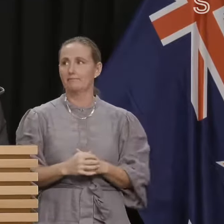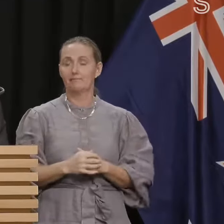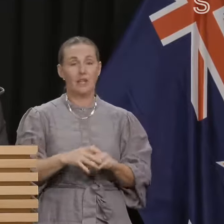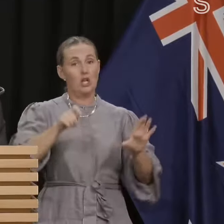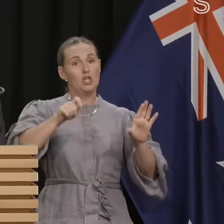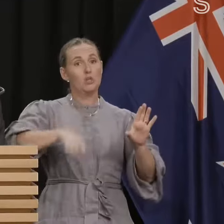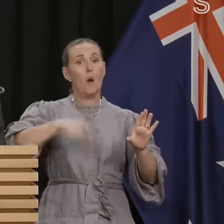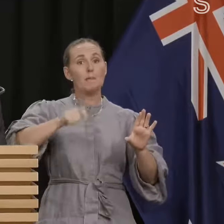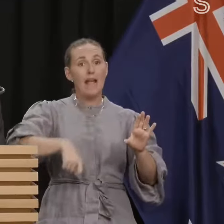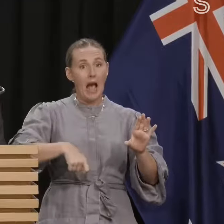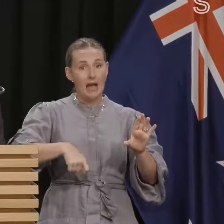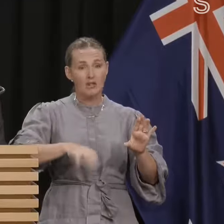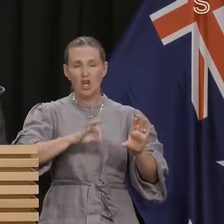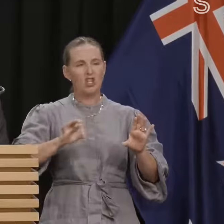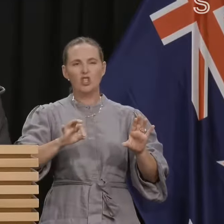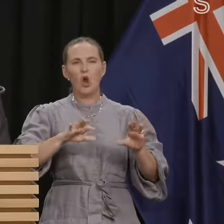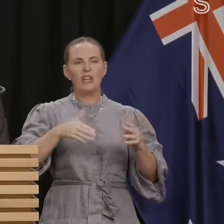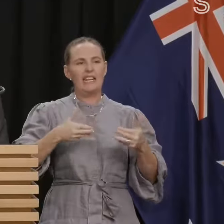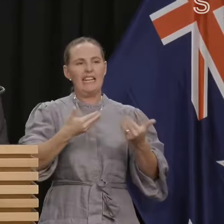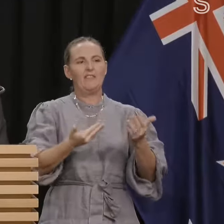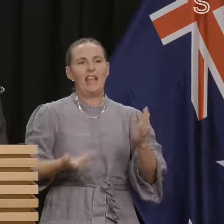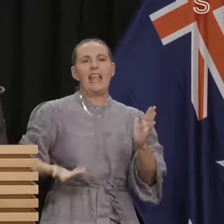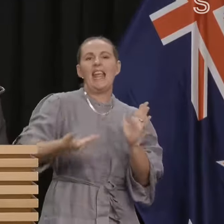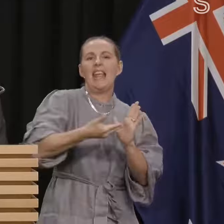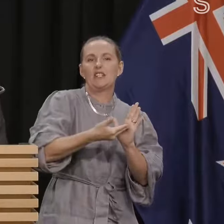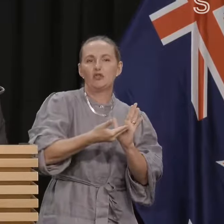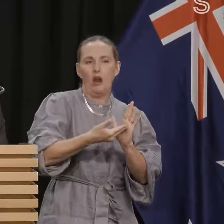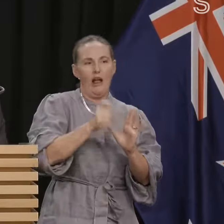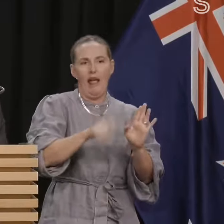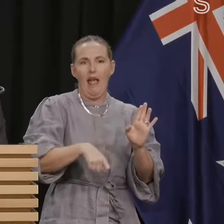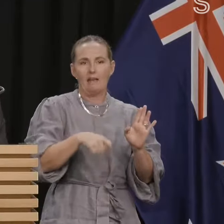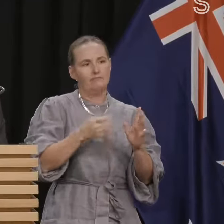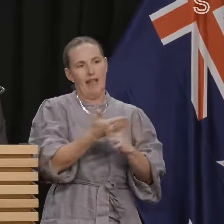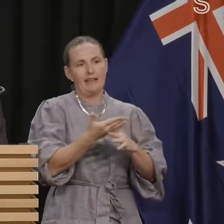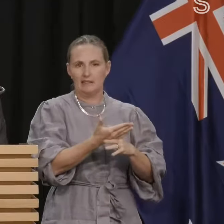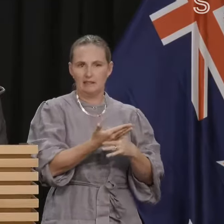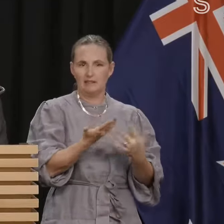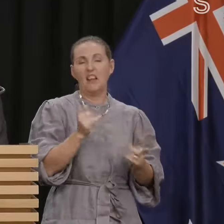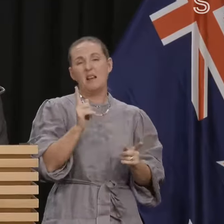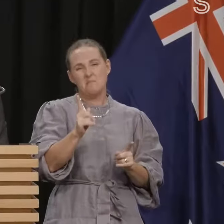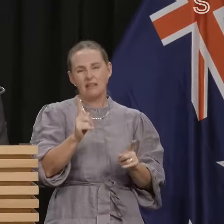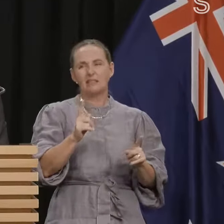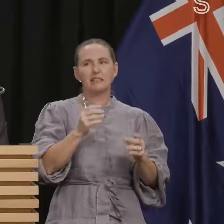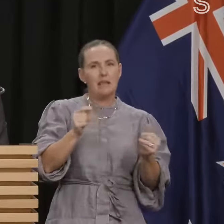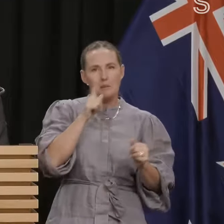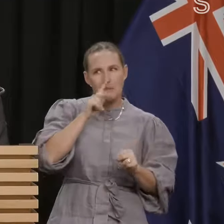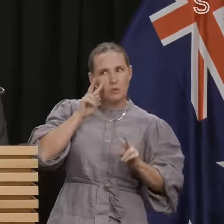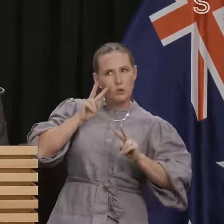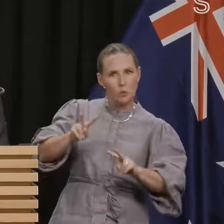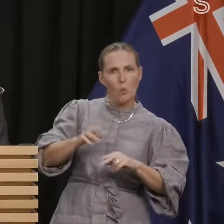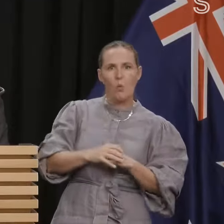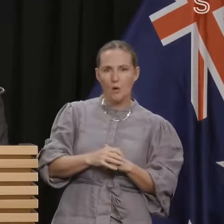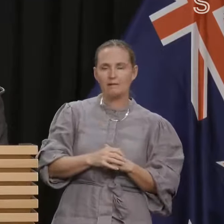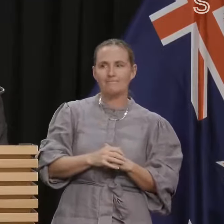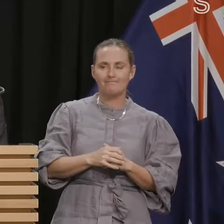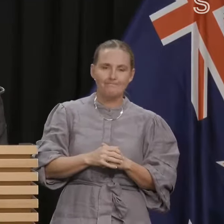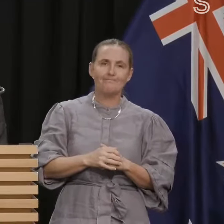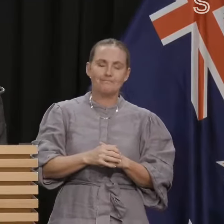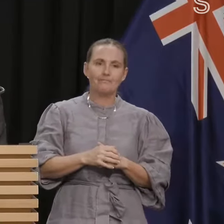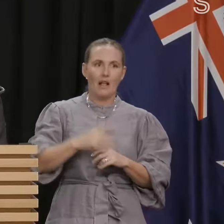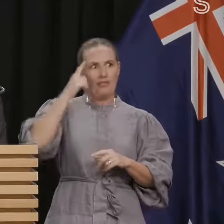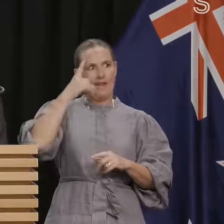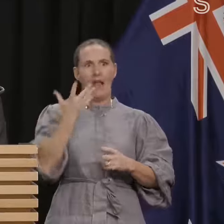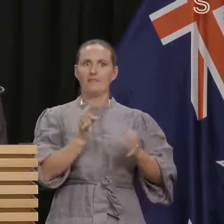extra access, but I think symbolically it is something that has been picked up on and noted, and it certainly creates the perception